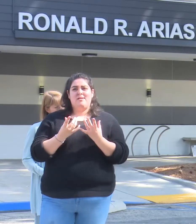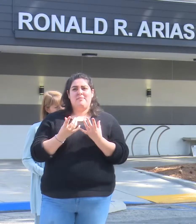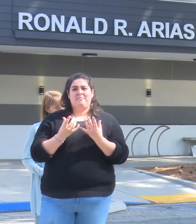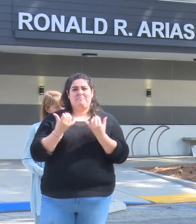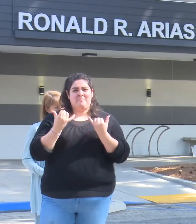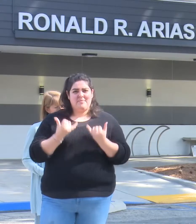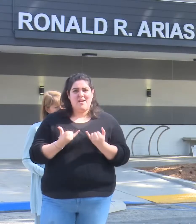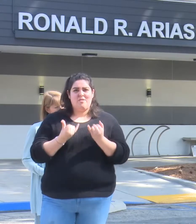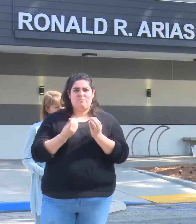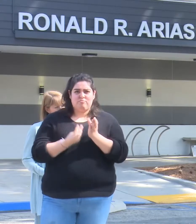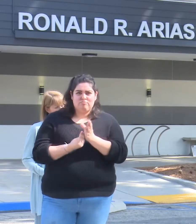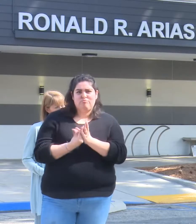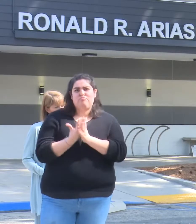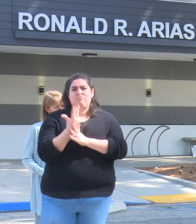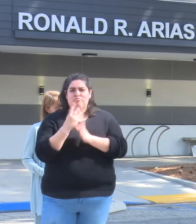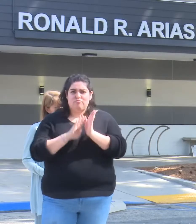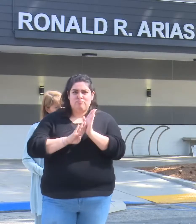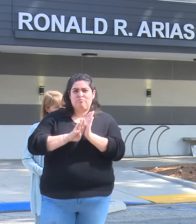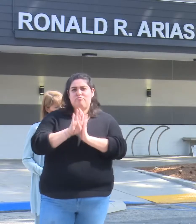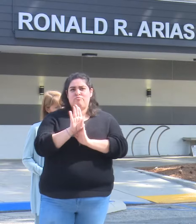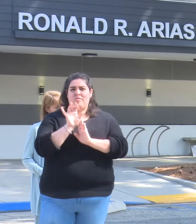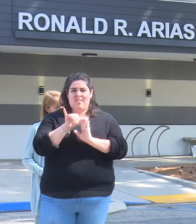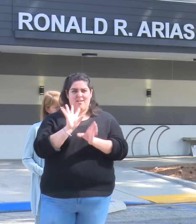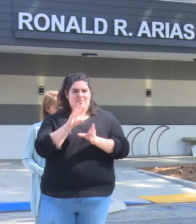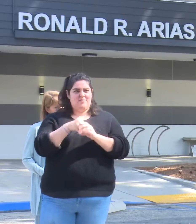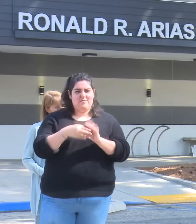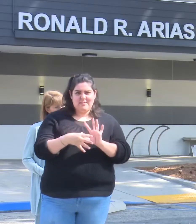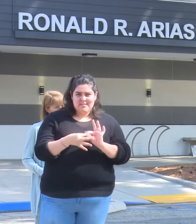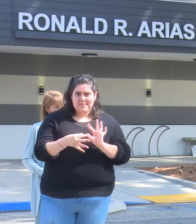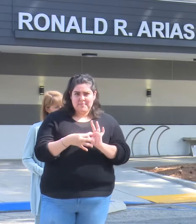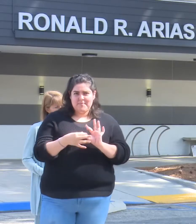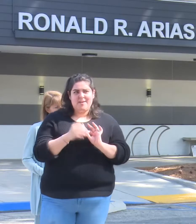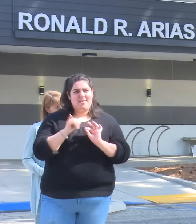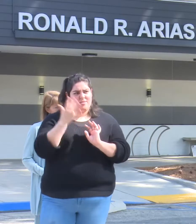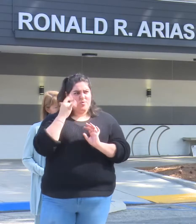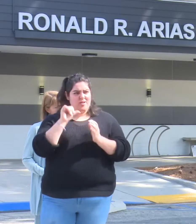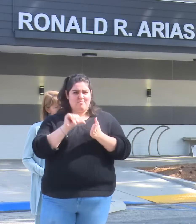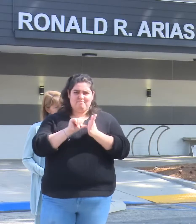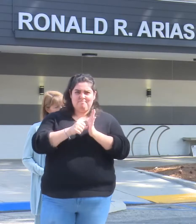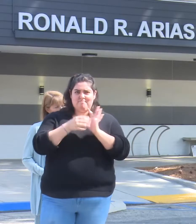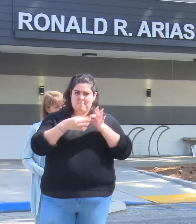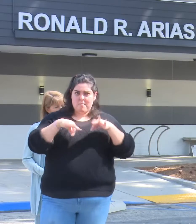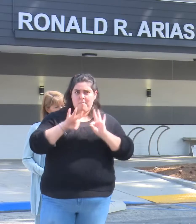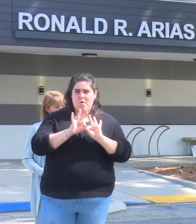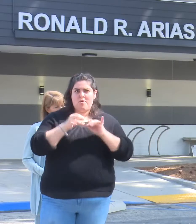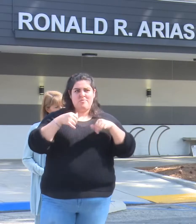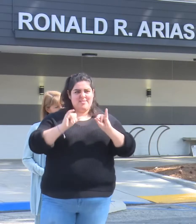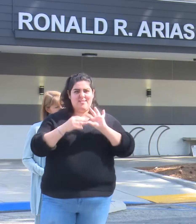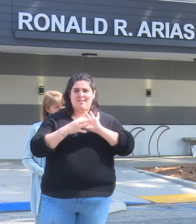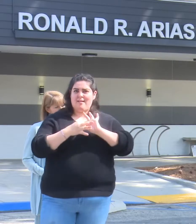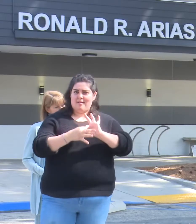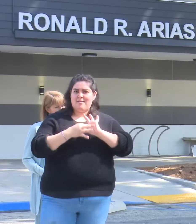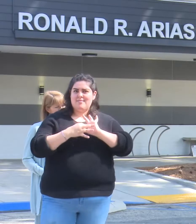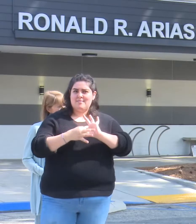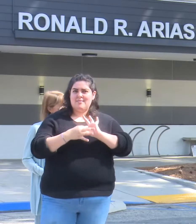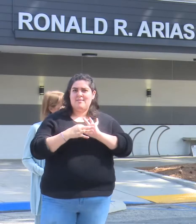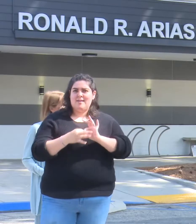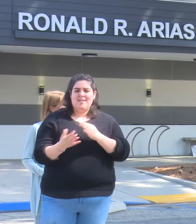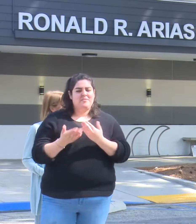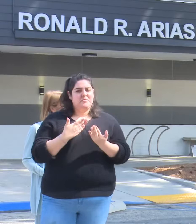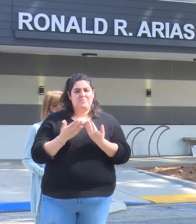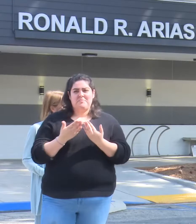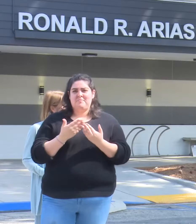it's growing, and that's part of the statement. That's why it makes it important, because we're still connected. Even though the